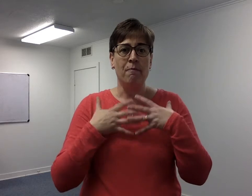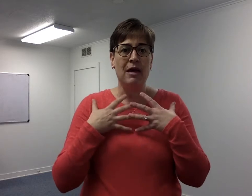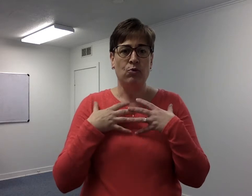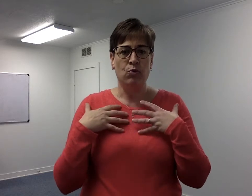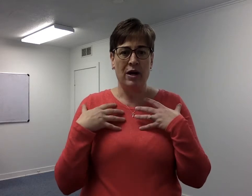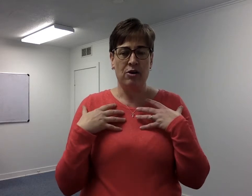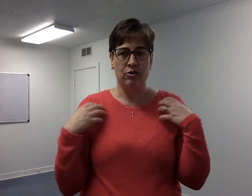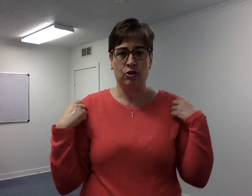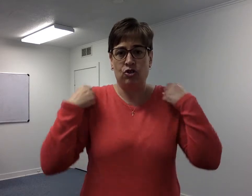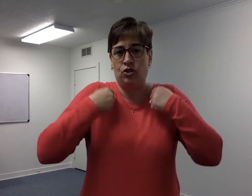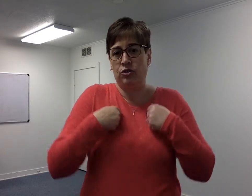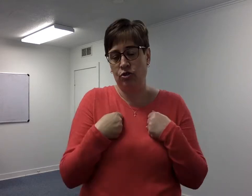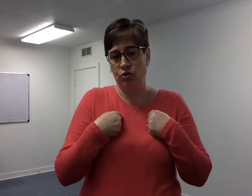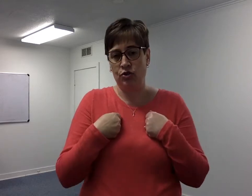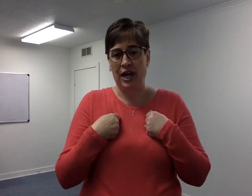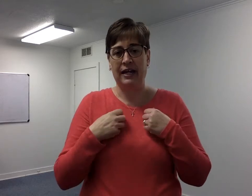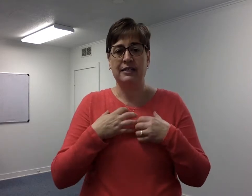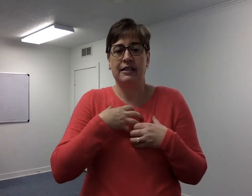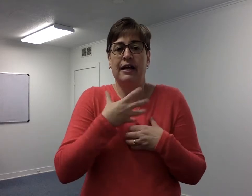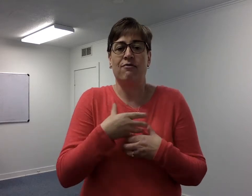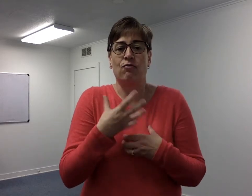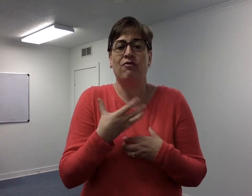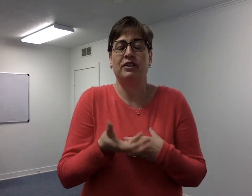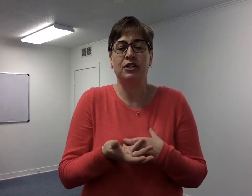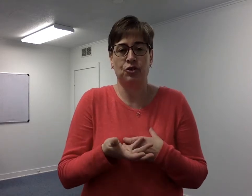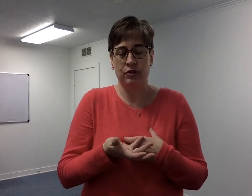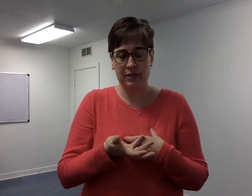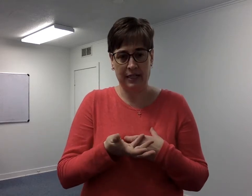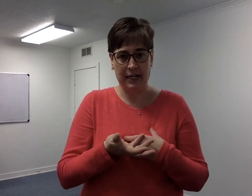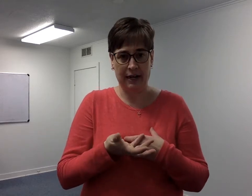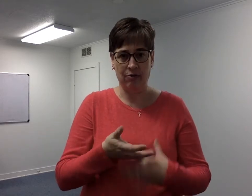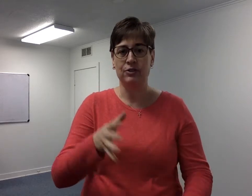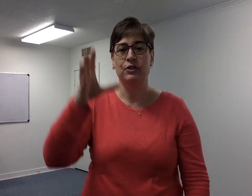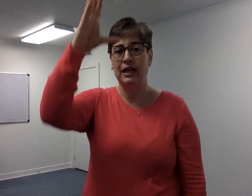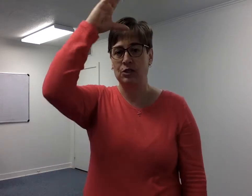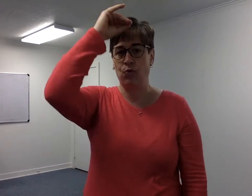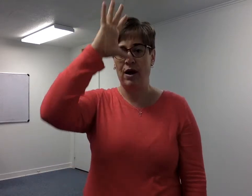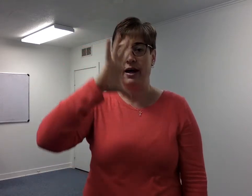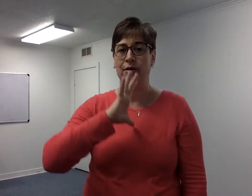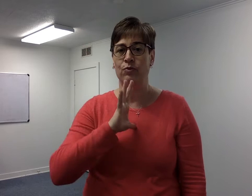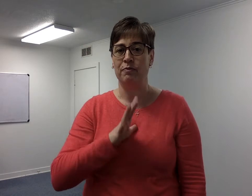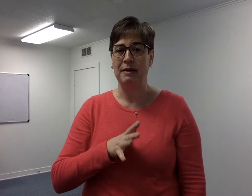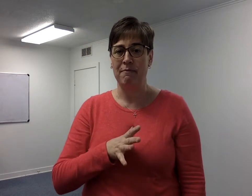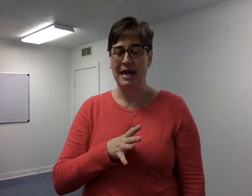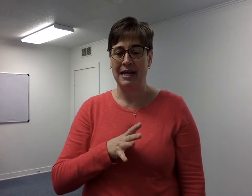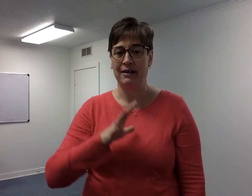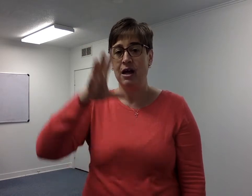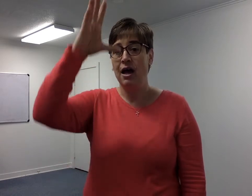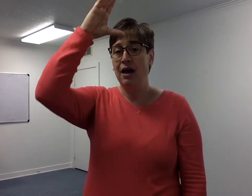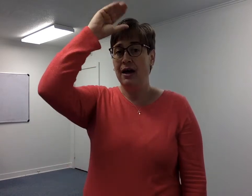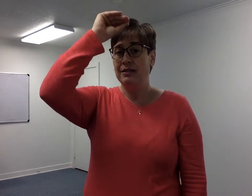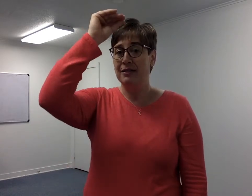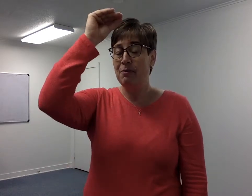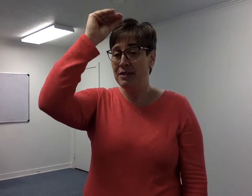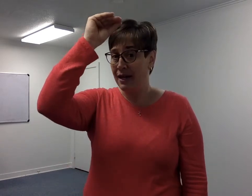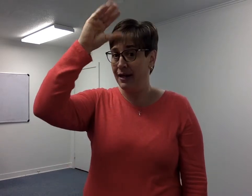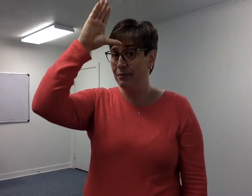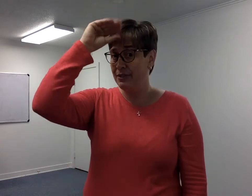men would wear their suit jackets and they'd have a ruffly shirt sticking out. So that's why it would be man. Sometimes they'll